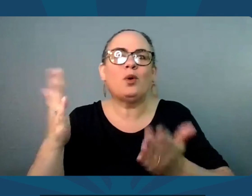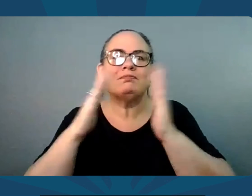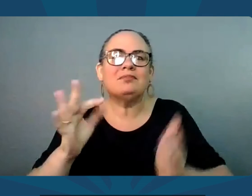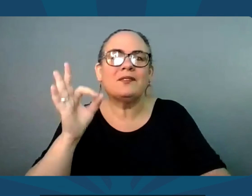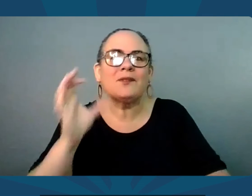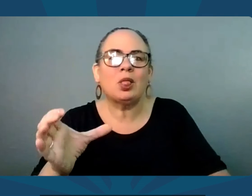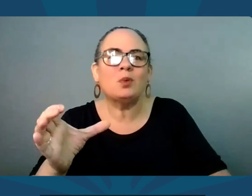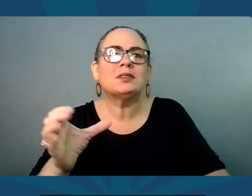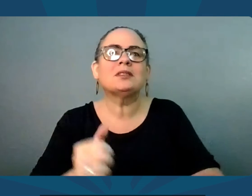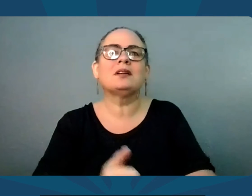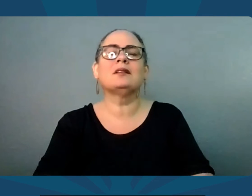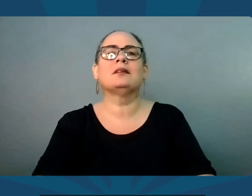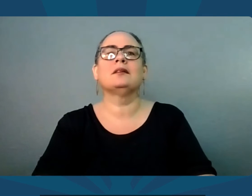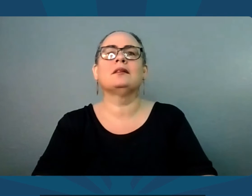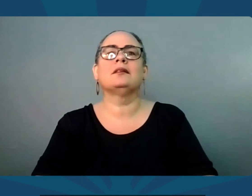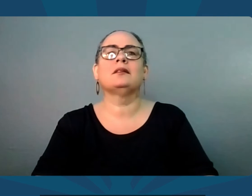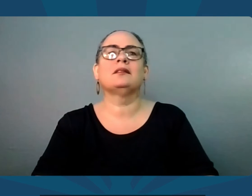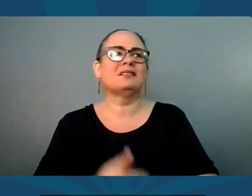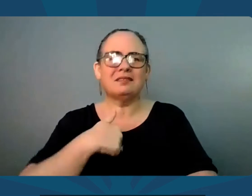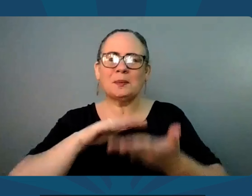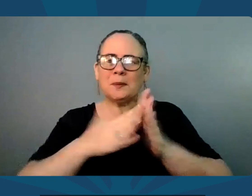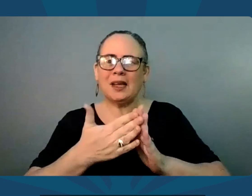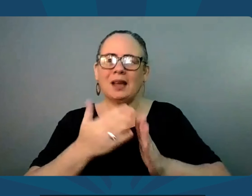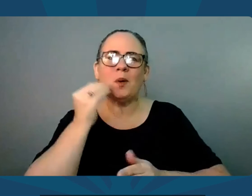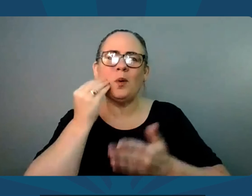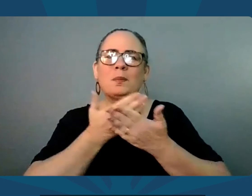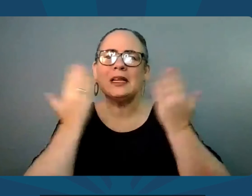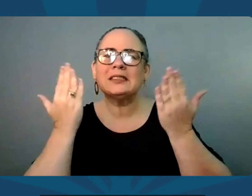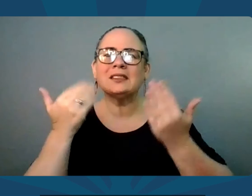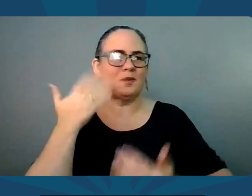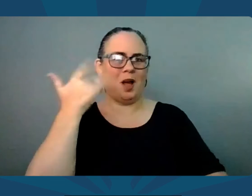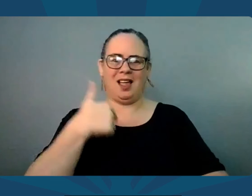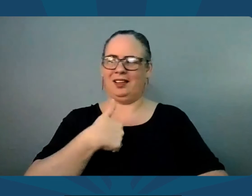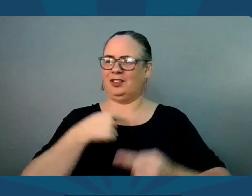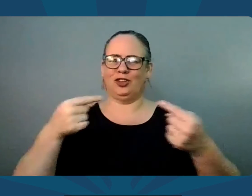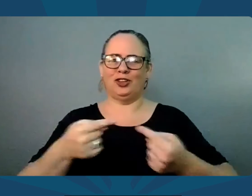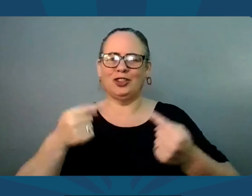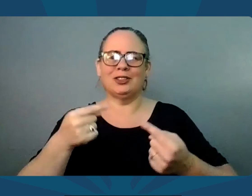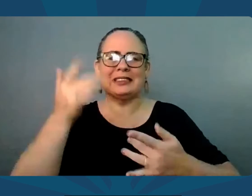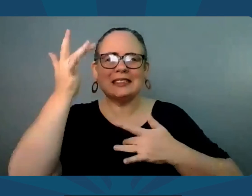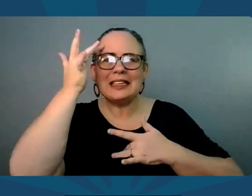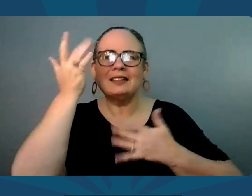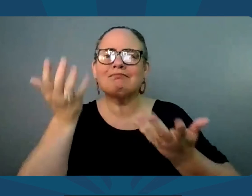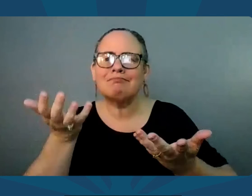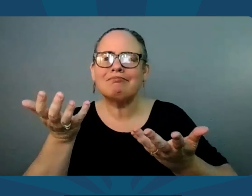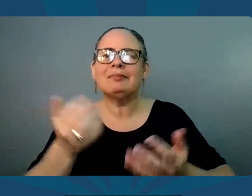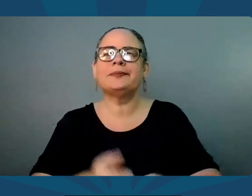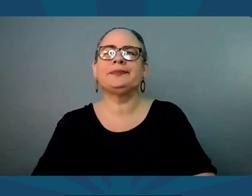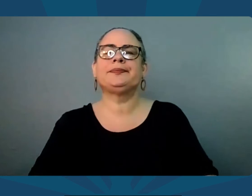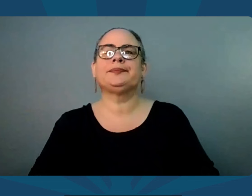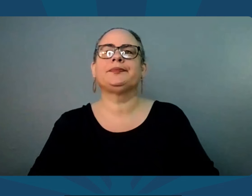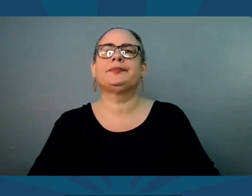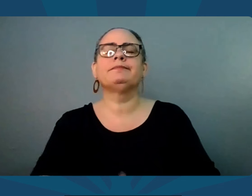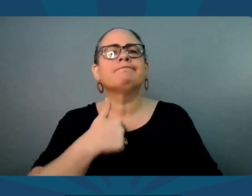They become homeless just because they got sick or injured. I propose a state grant